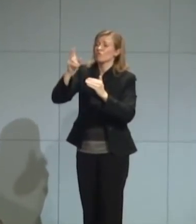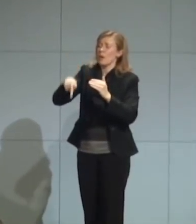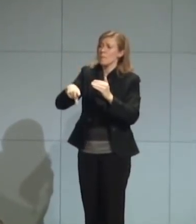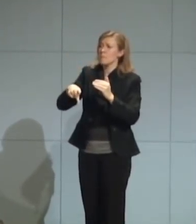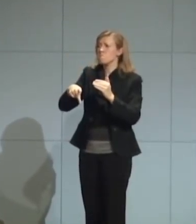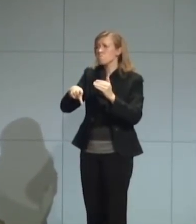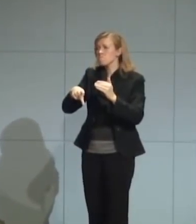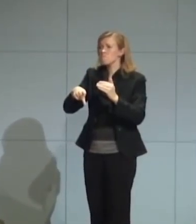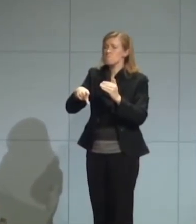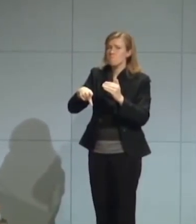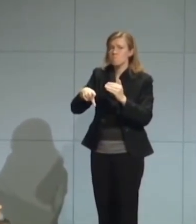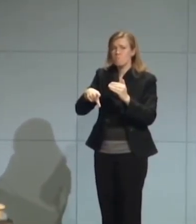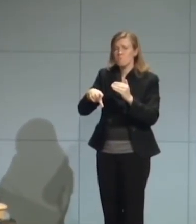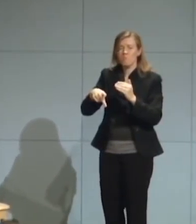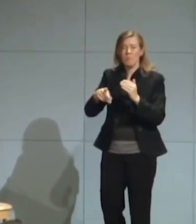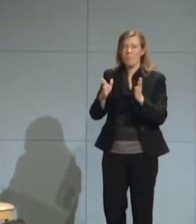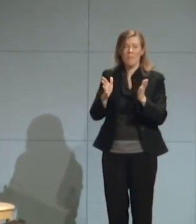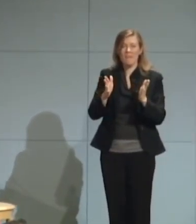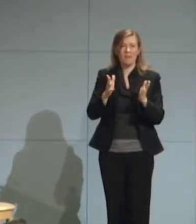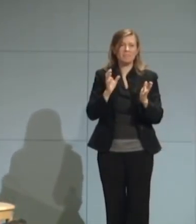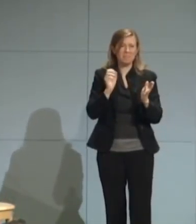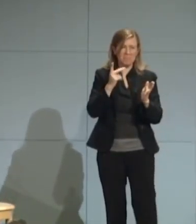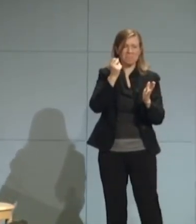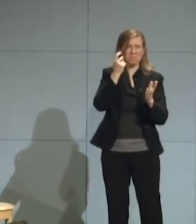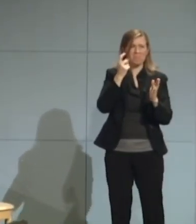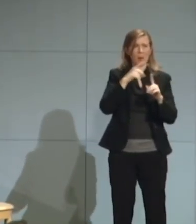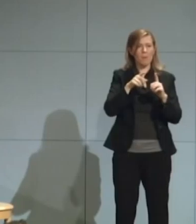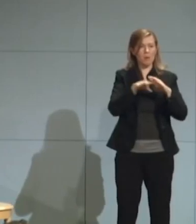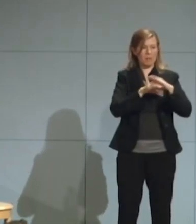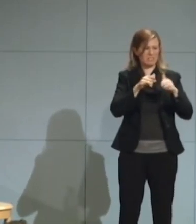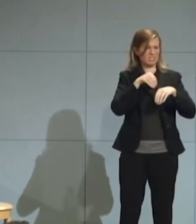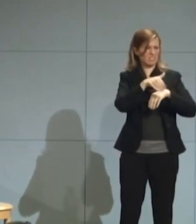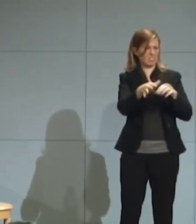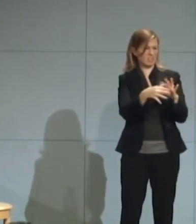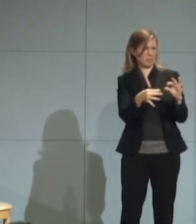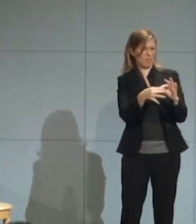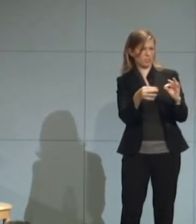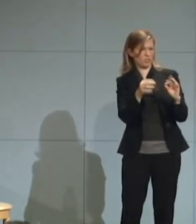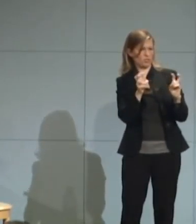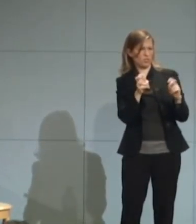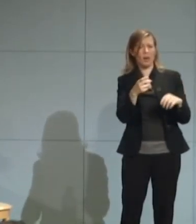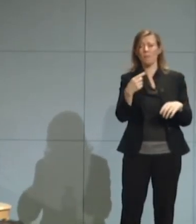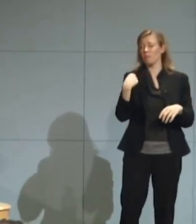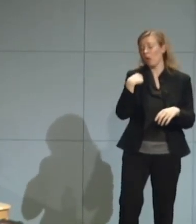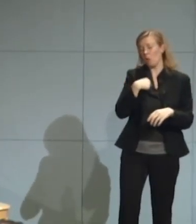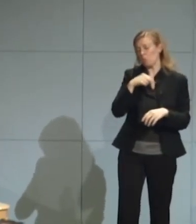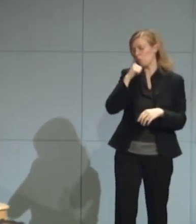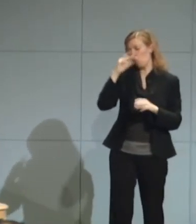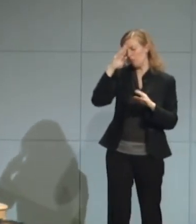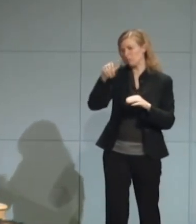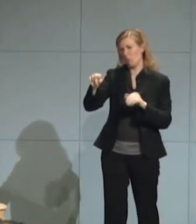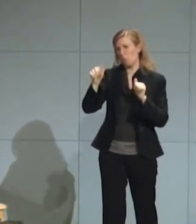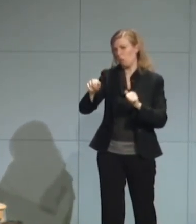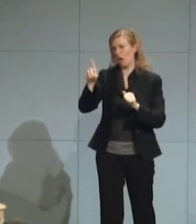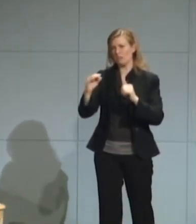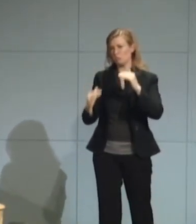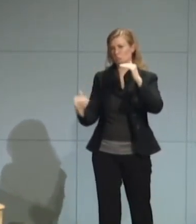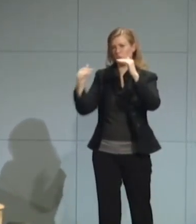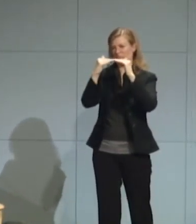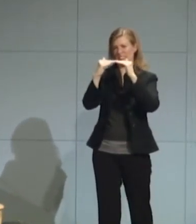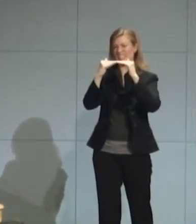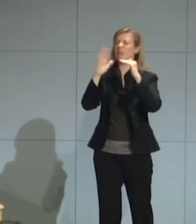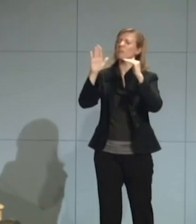and black 8th grade students in Washington, D.C. on math achievement scores. 73 points in